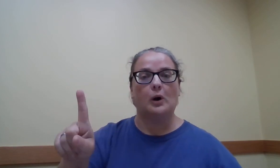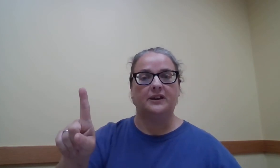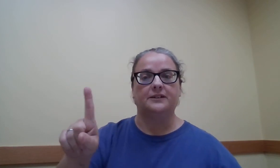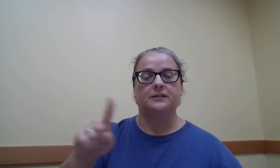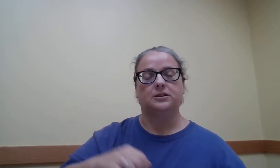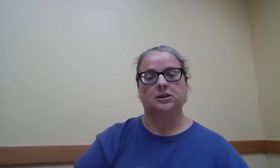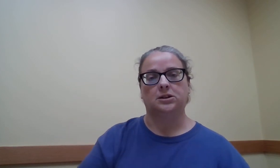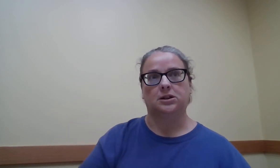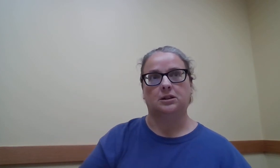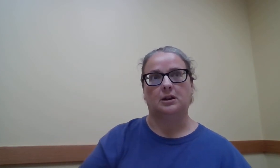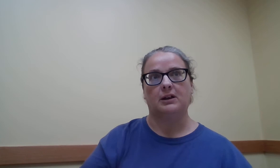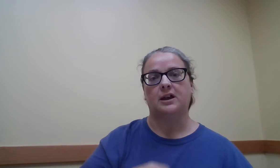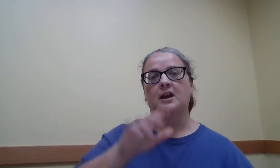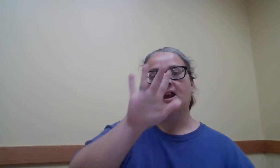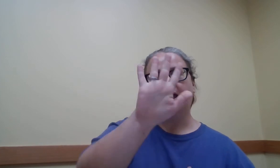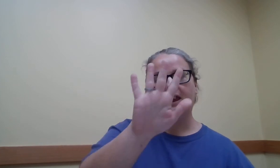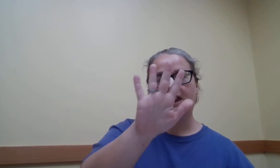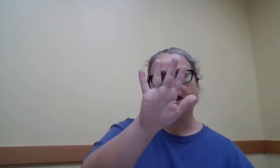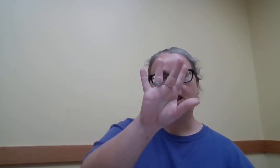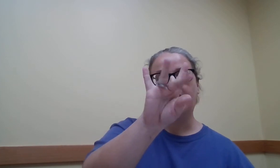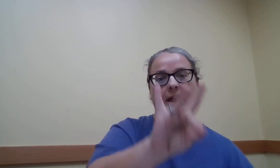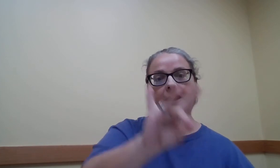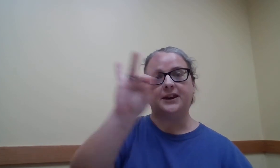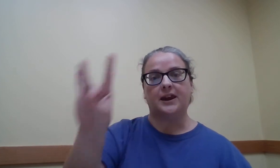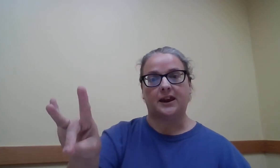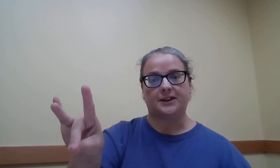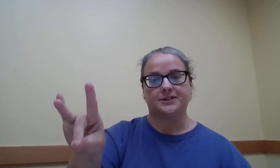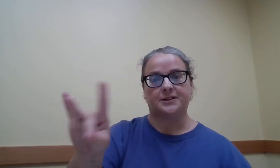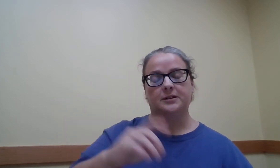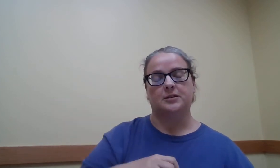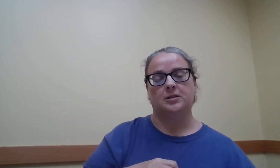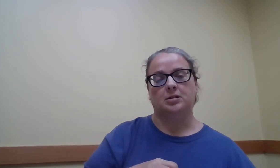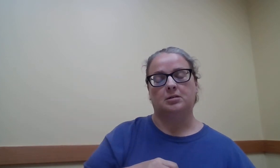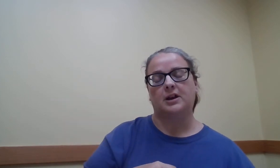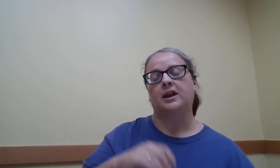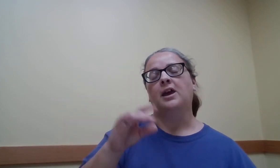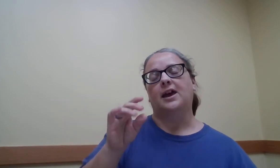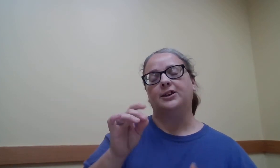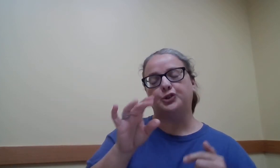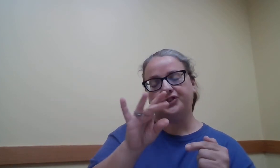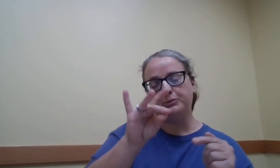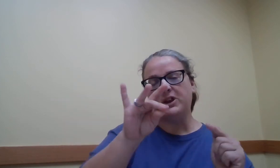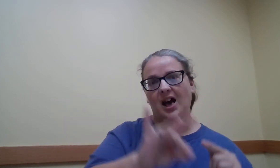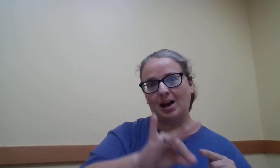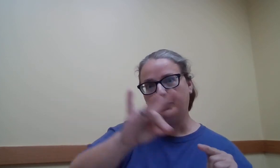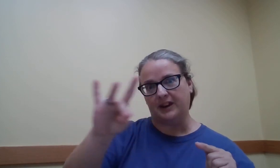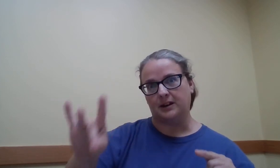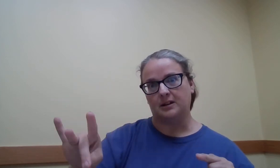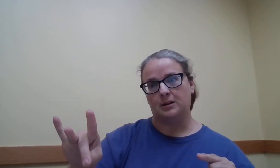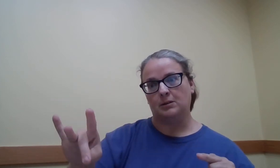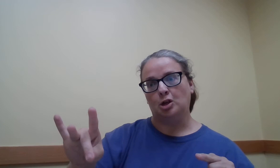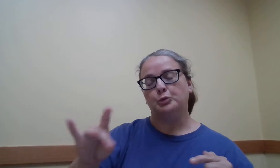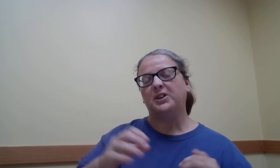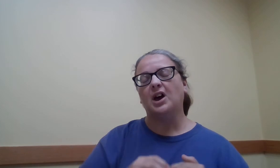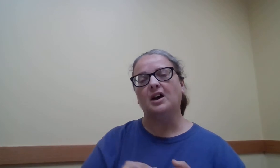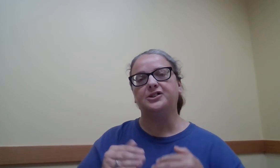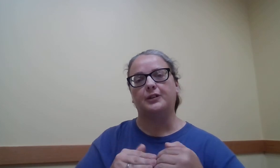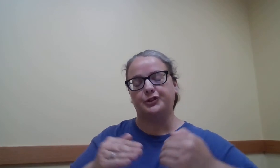91, okay, 88, okay, and you see me hopping because of the